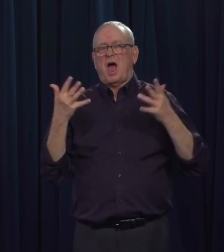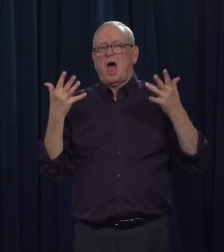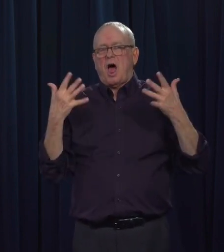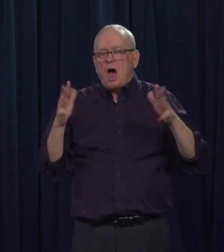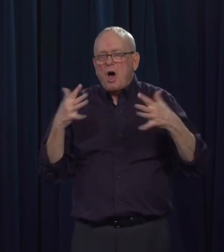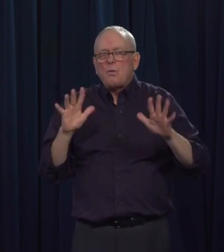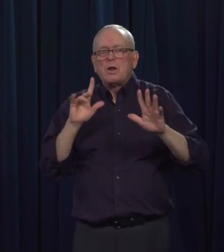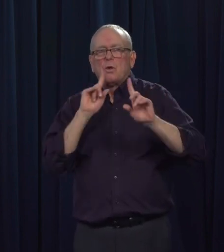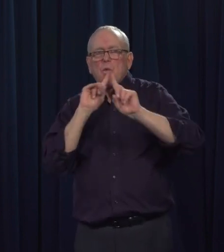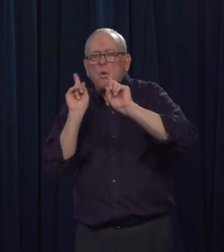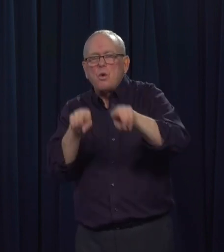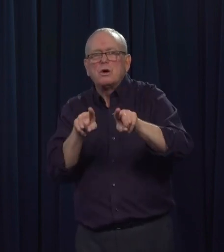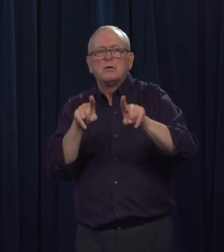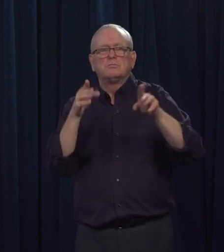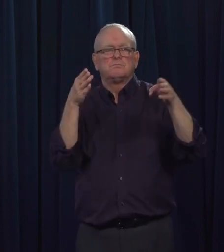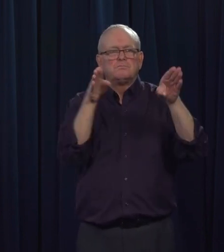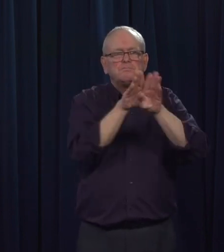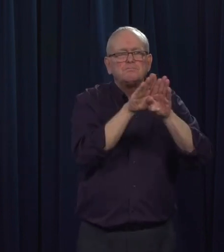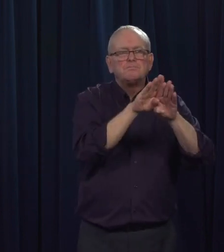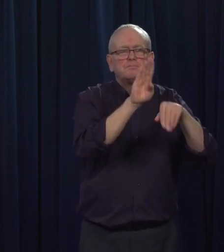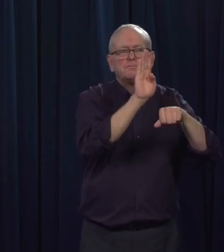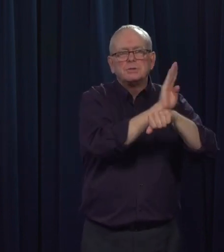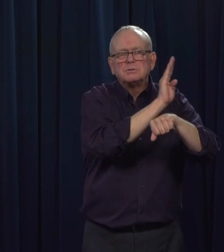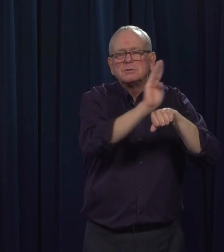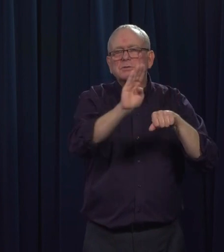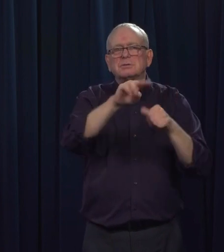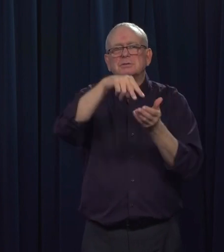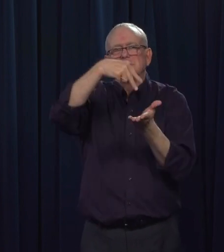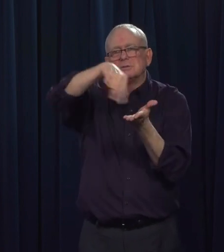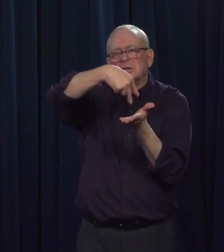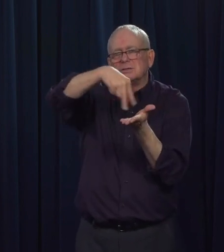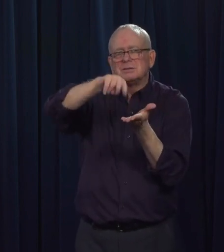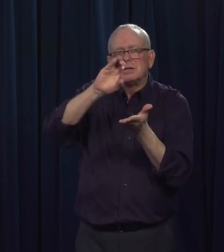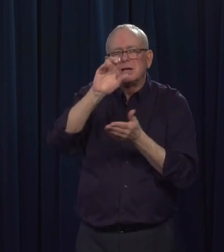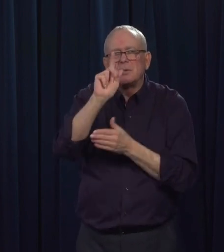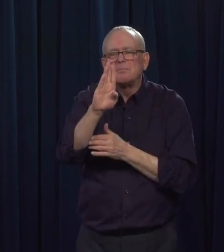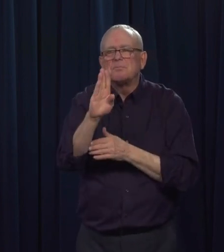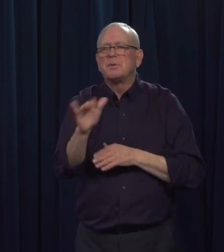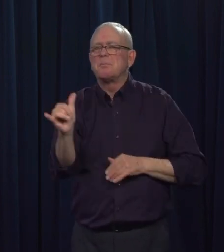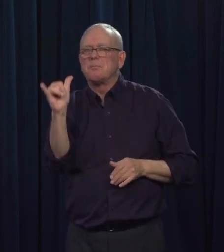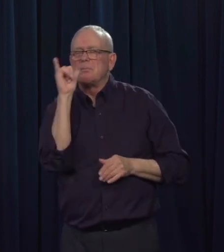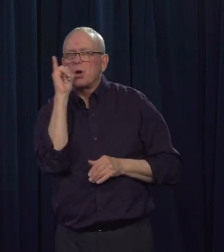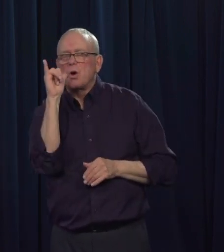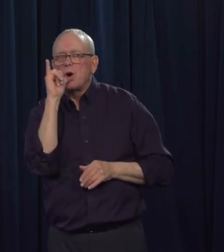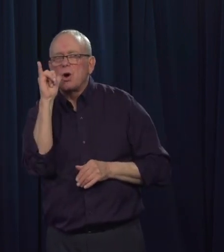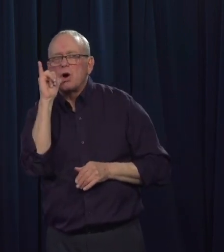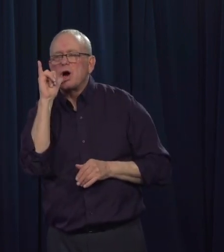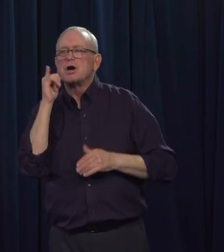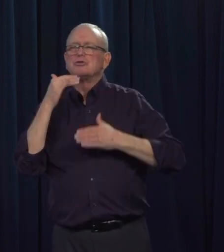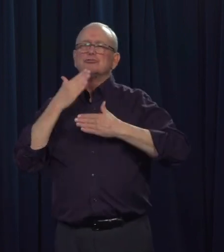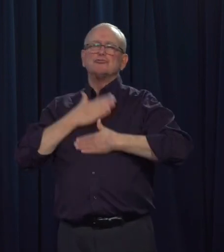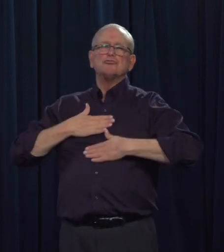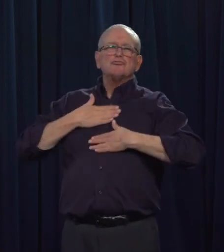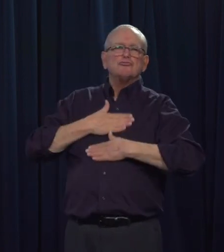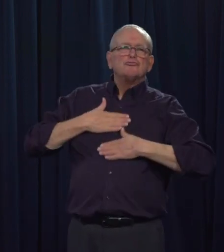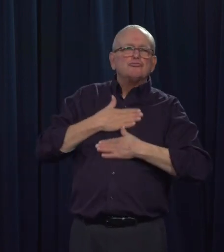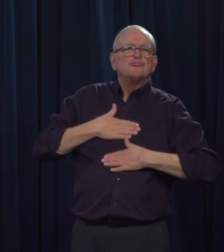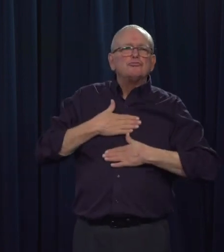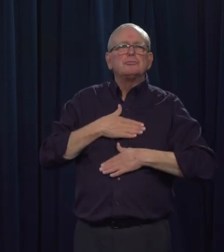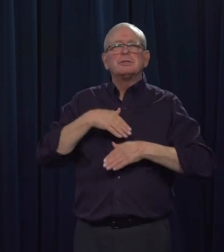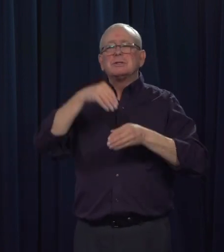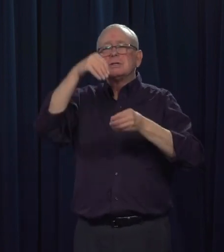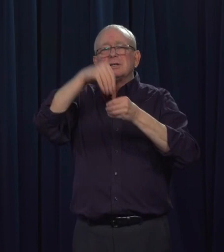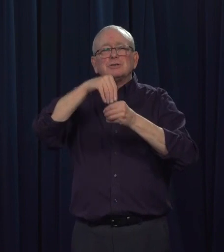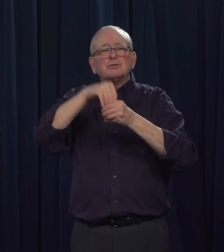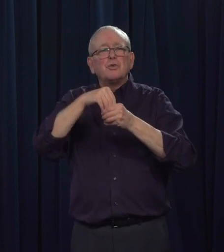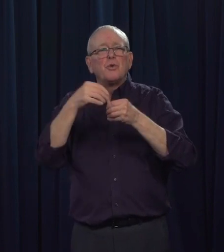locations like gyms or recreational facilities, indoor children's playgrounds. So if anyone sees something that's not being followed